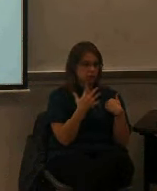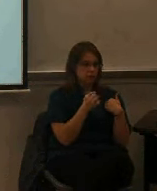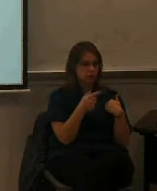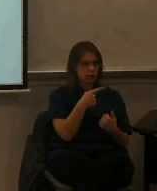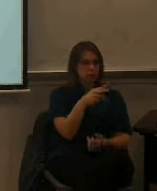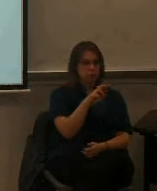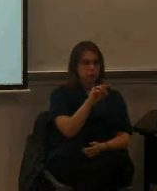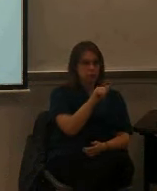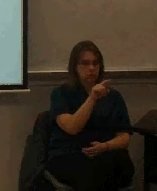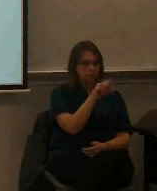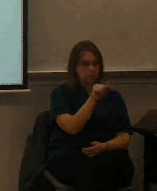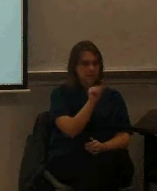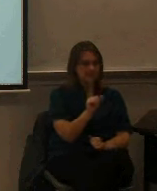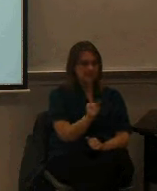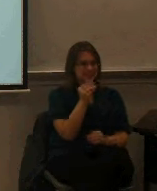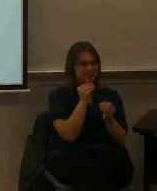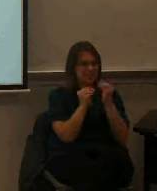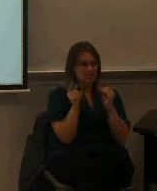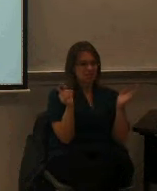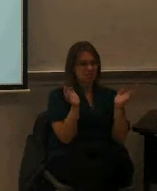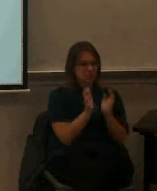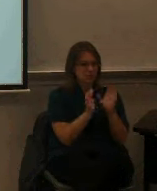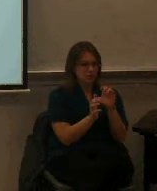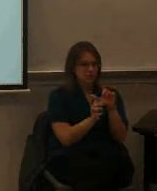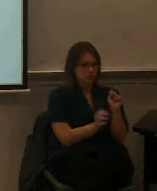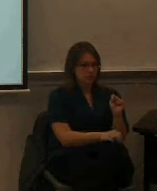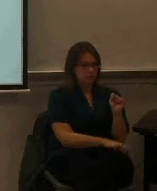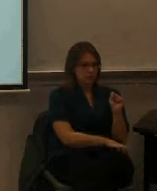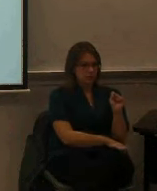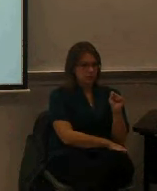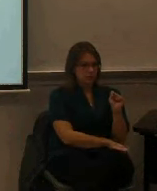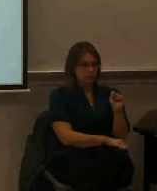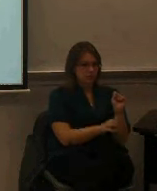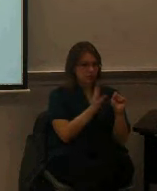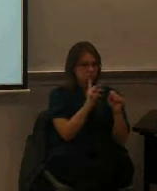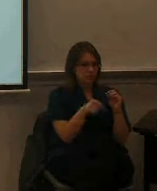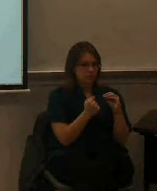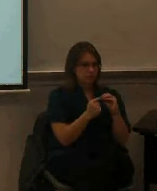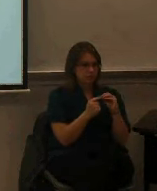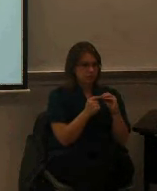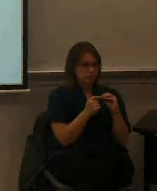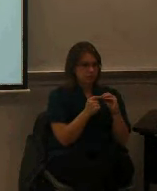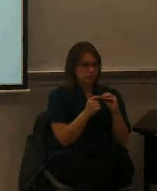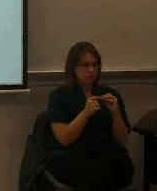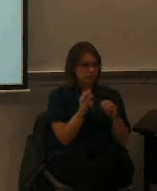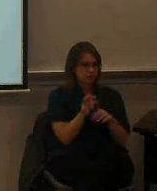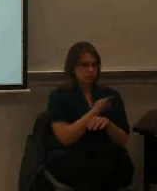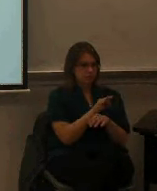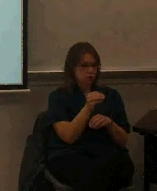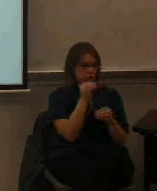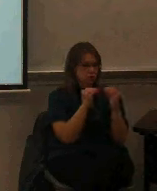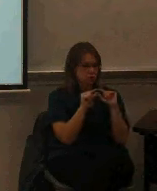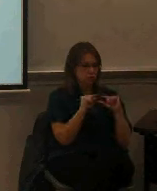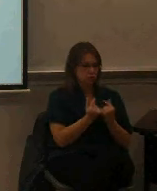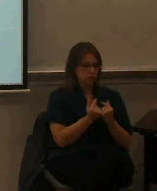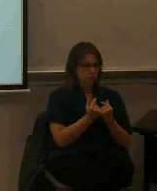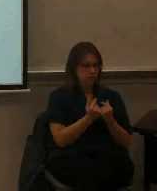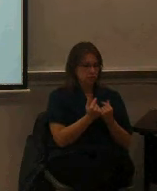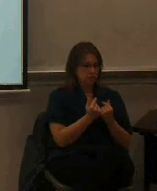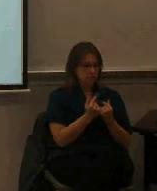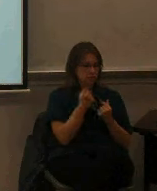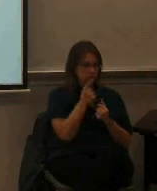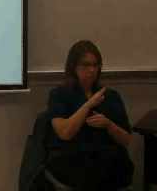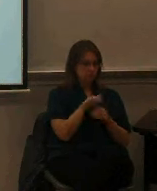and protozoa can eat small cells. We'll talk about functional feeding groups on